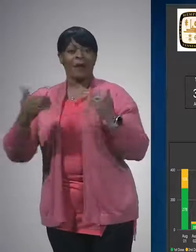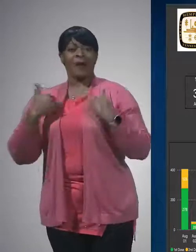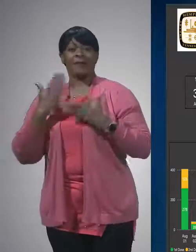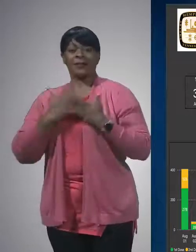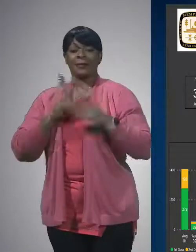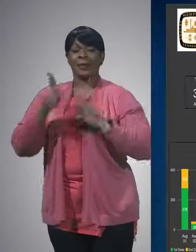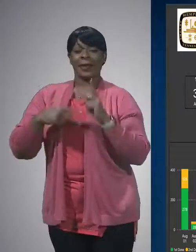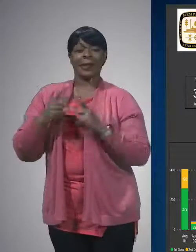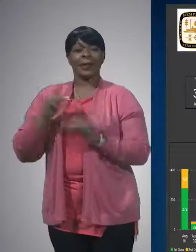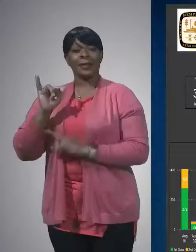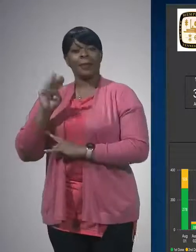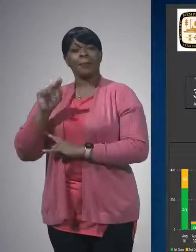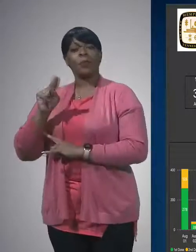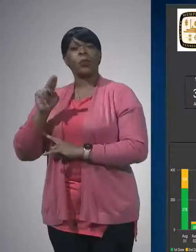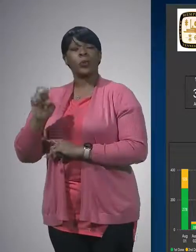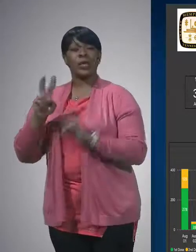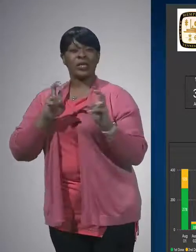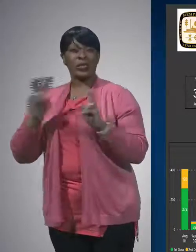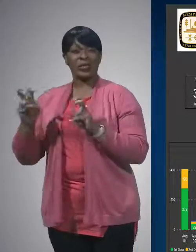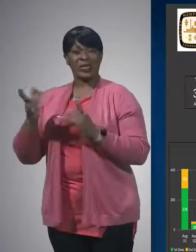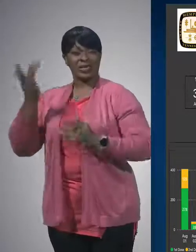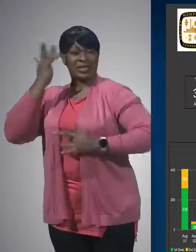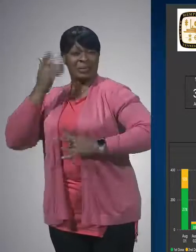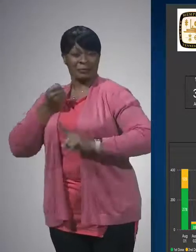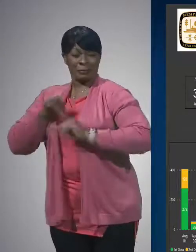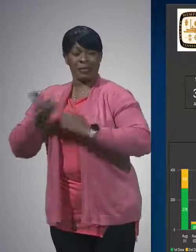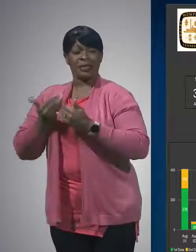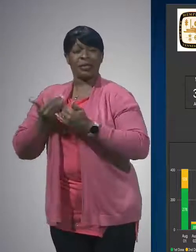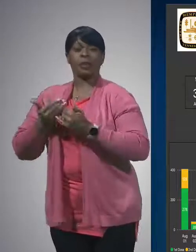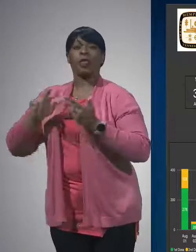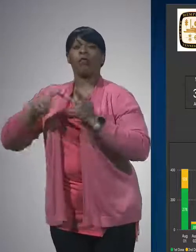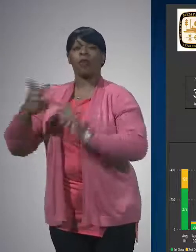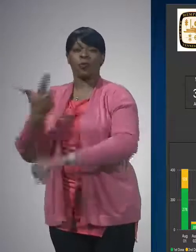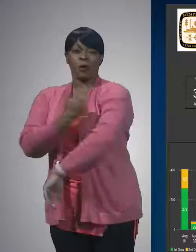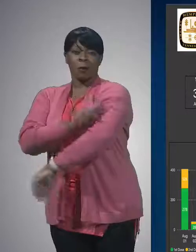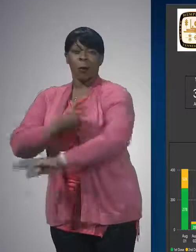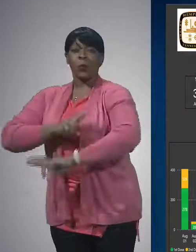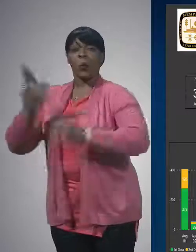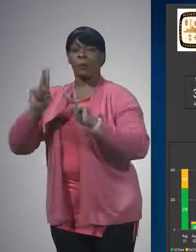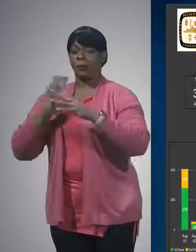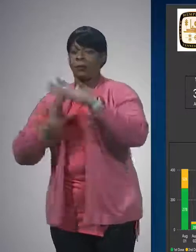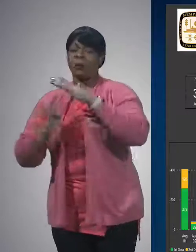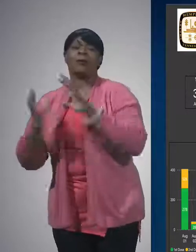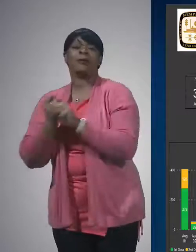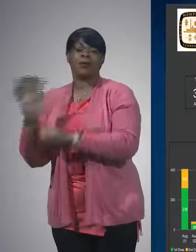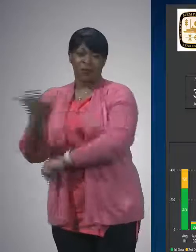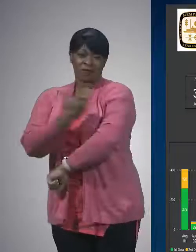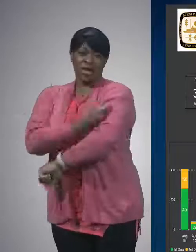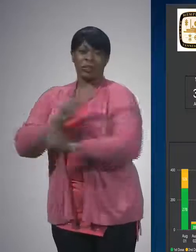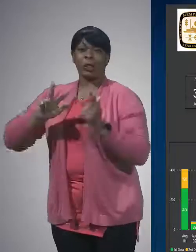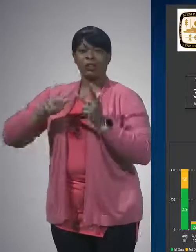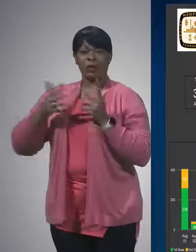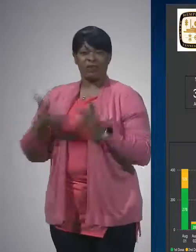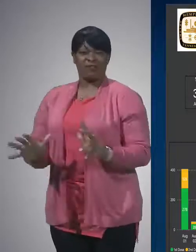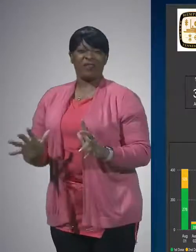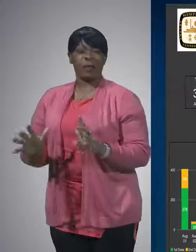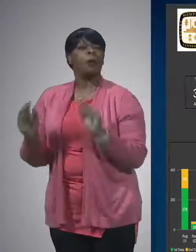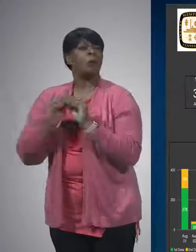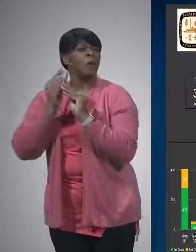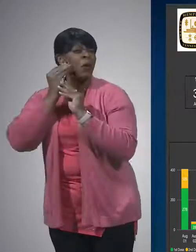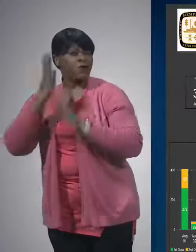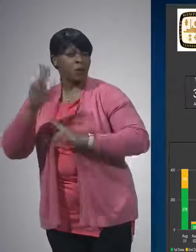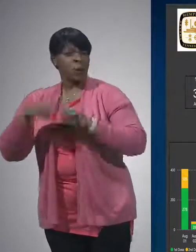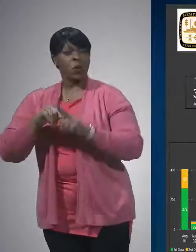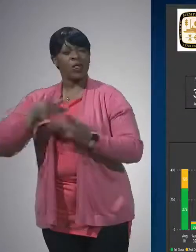some type of immune issue, and so people are taking us up on that at our public pods. And again, we'll have more information